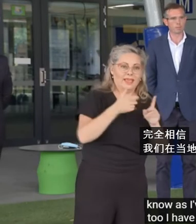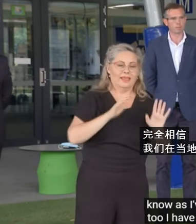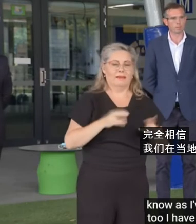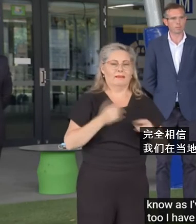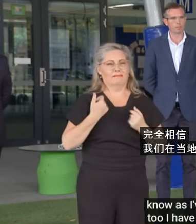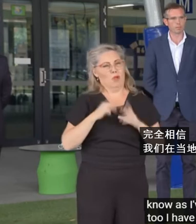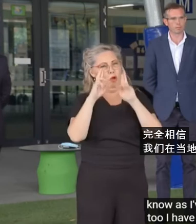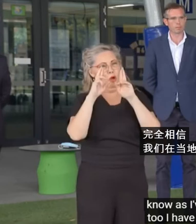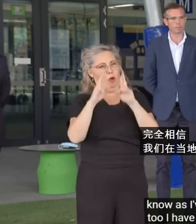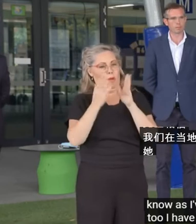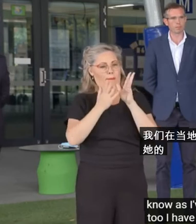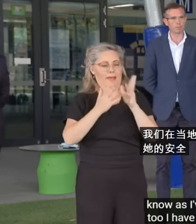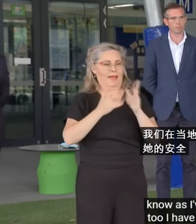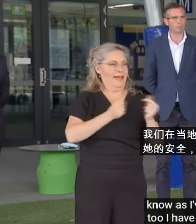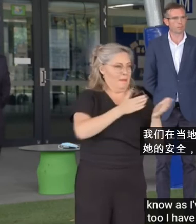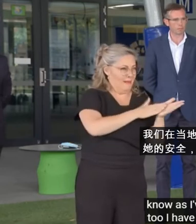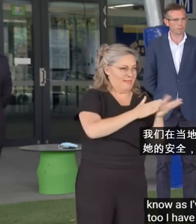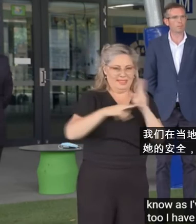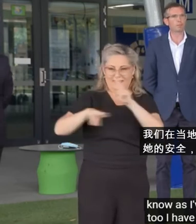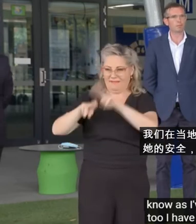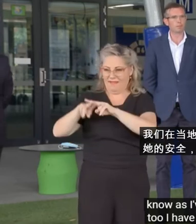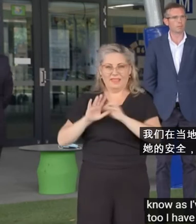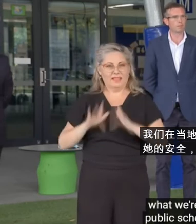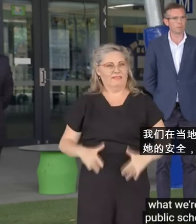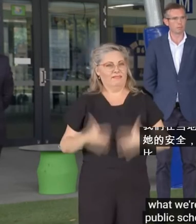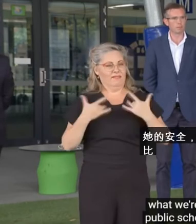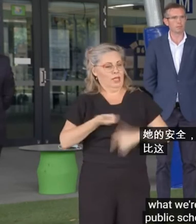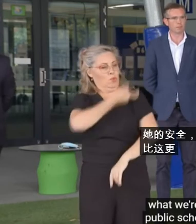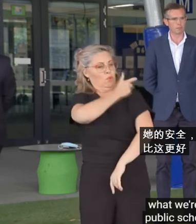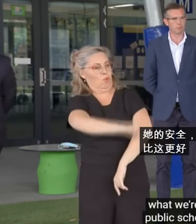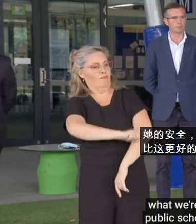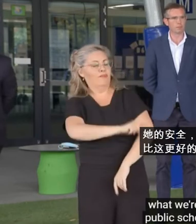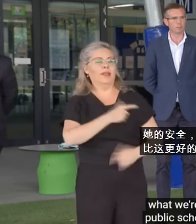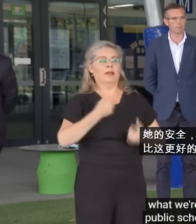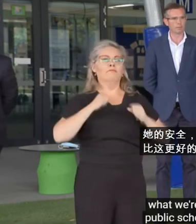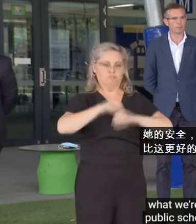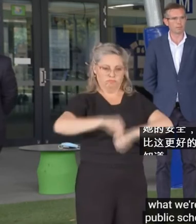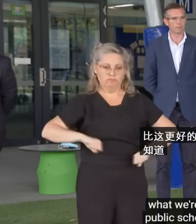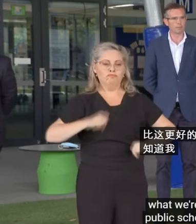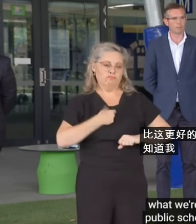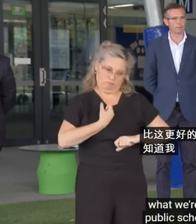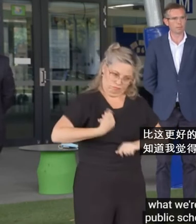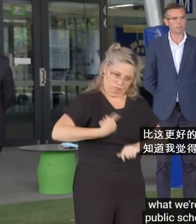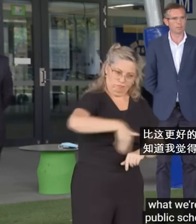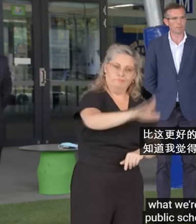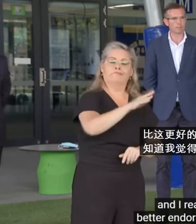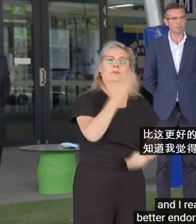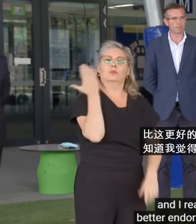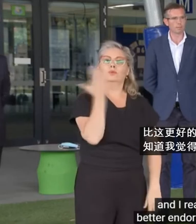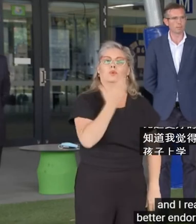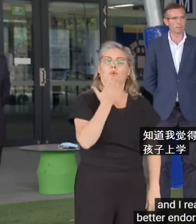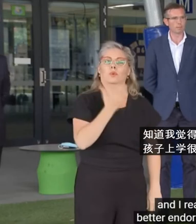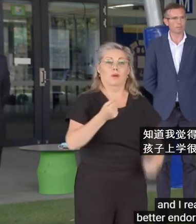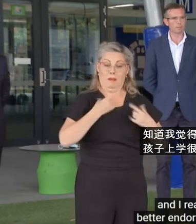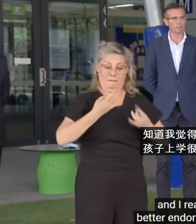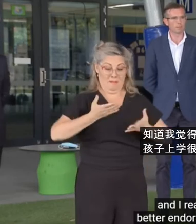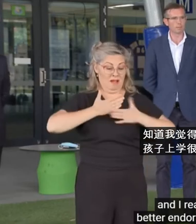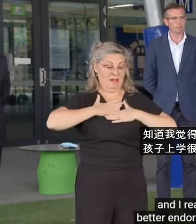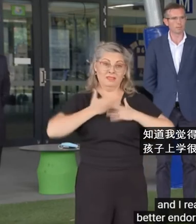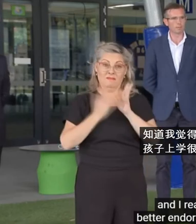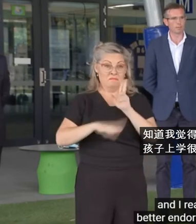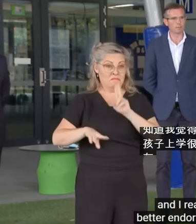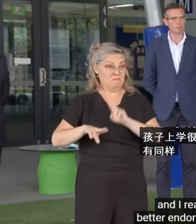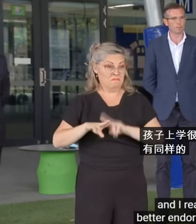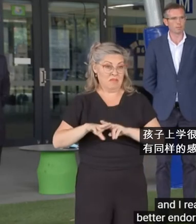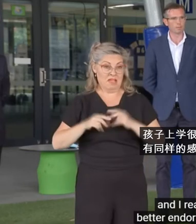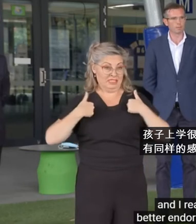doing at our local public school to keep her safe, and I really can't give any better endorsement than that. You know, I feel very comfortable sending my child to school, and I